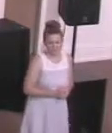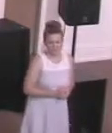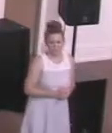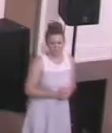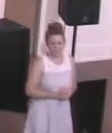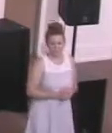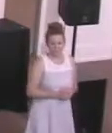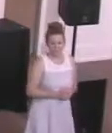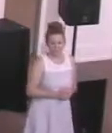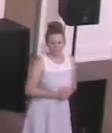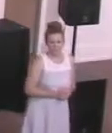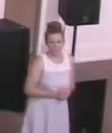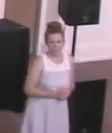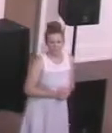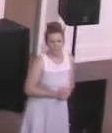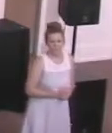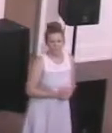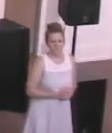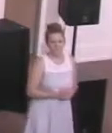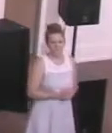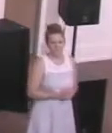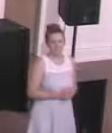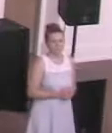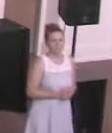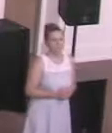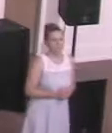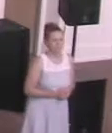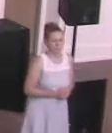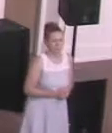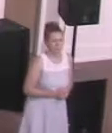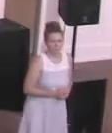Let's say, you are my freedom.